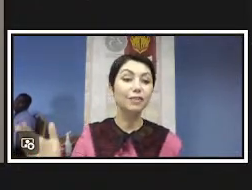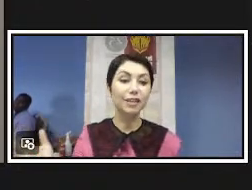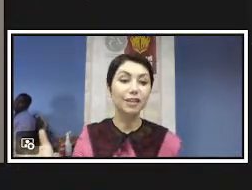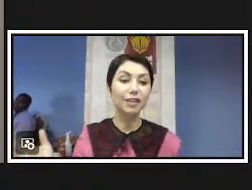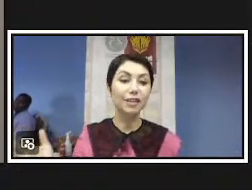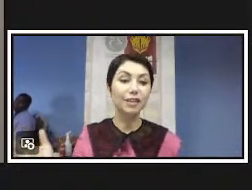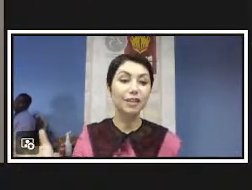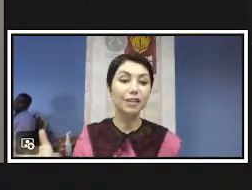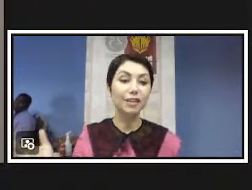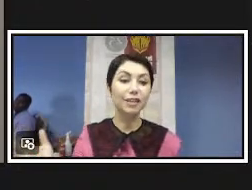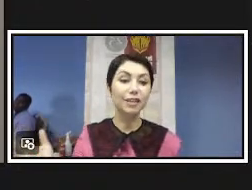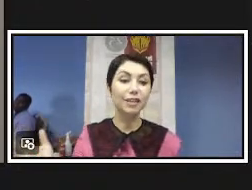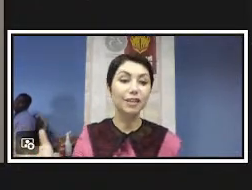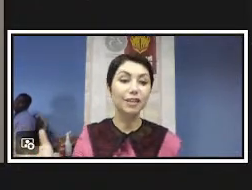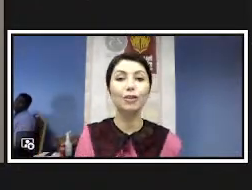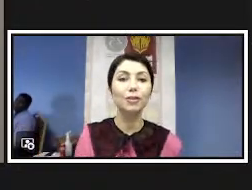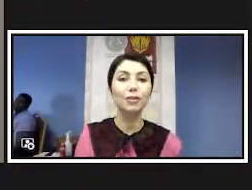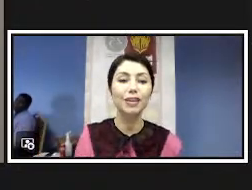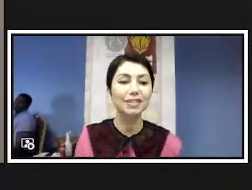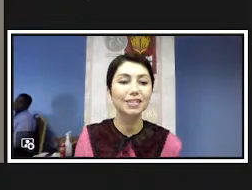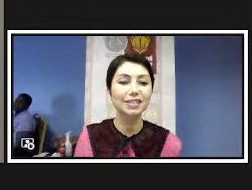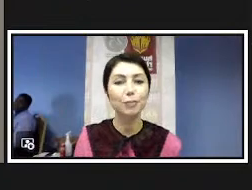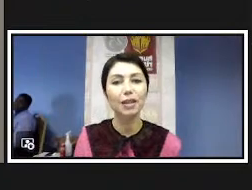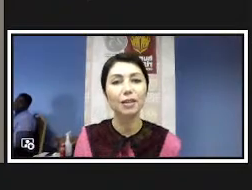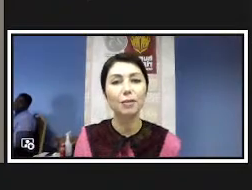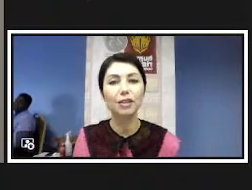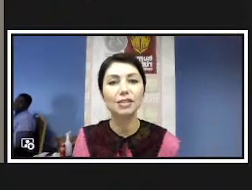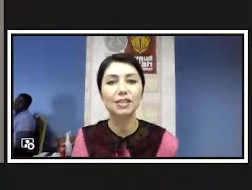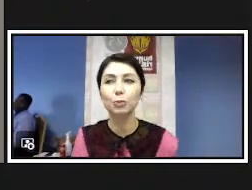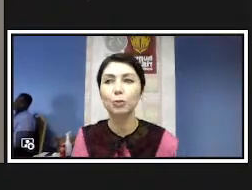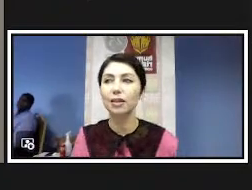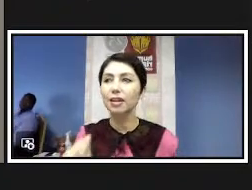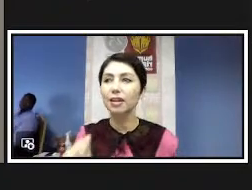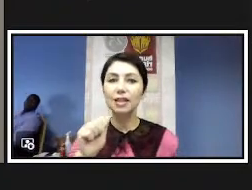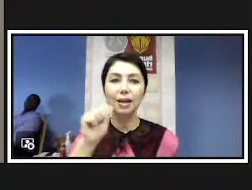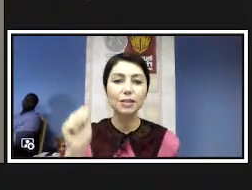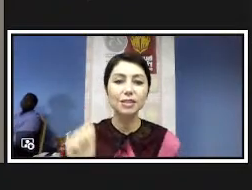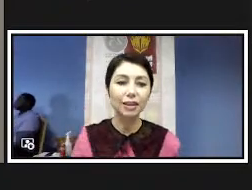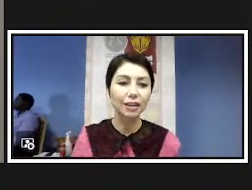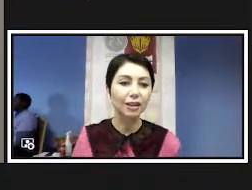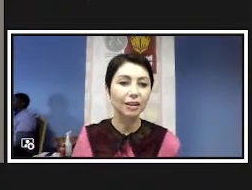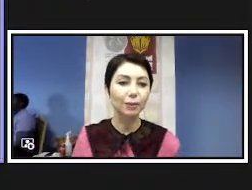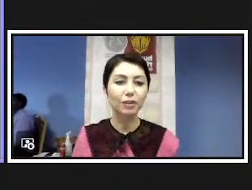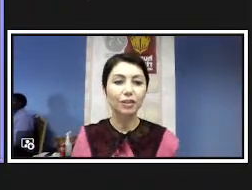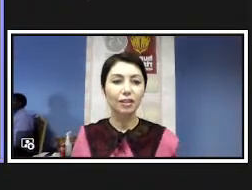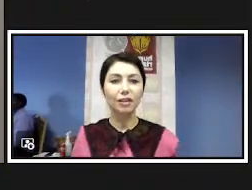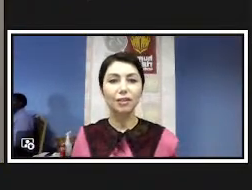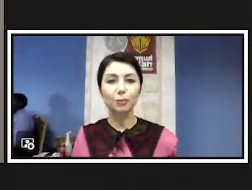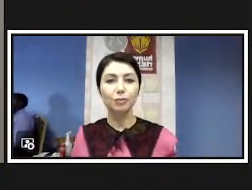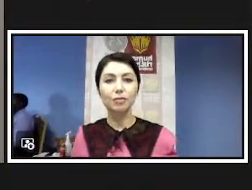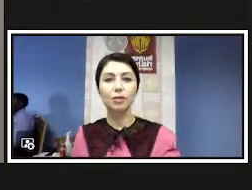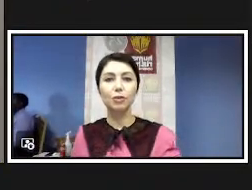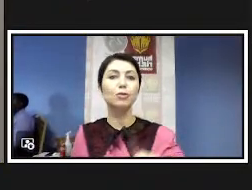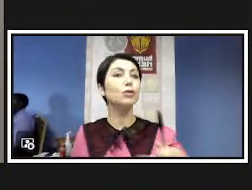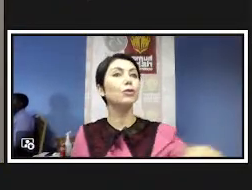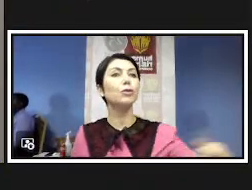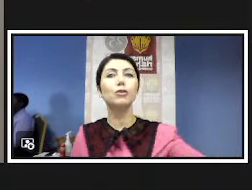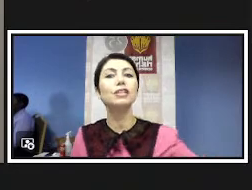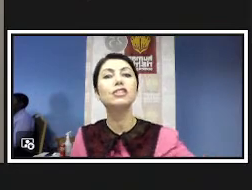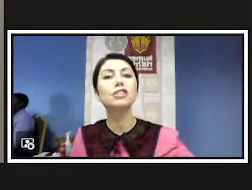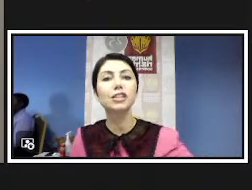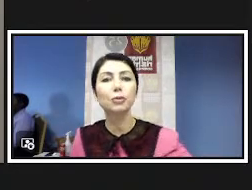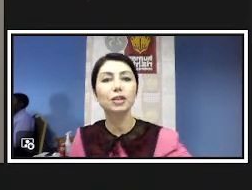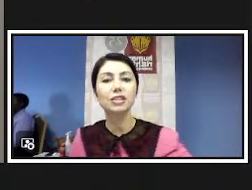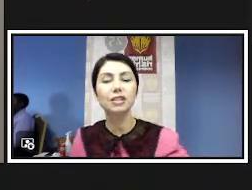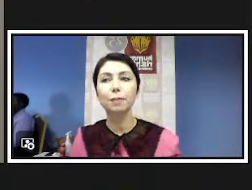left. They're adults now. They're no longer affected even by the policies that we are thumb sucking um, through